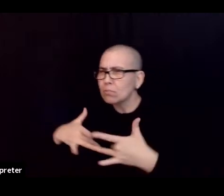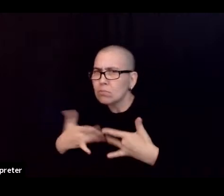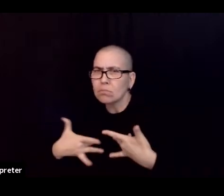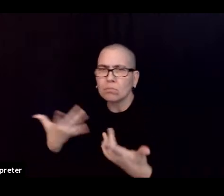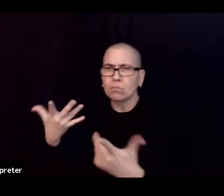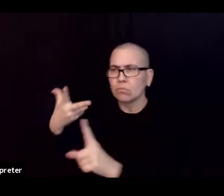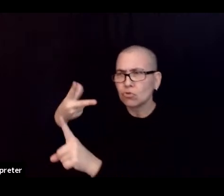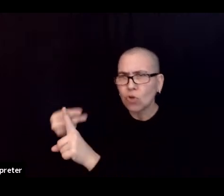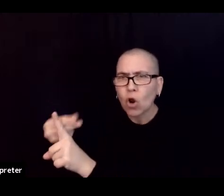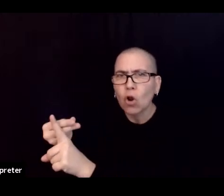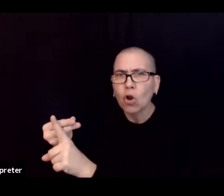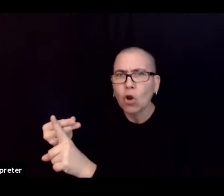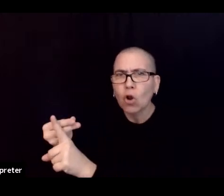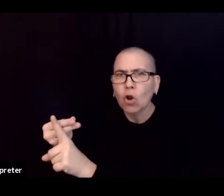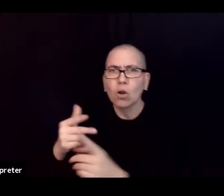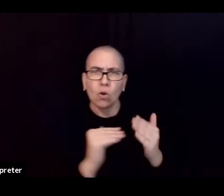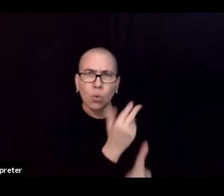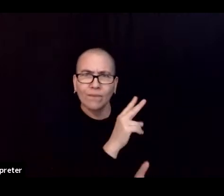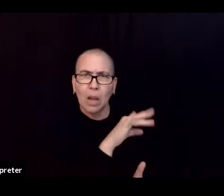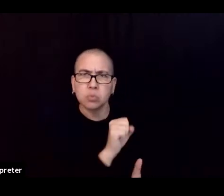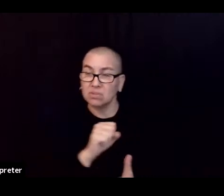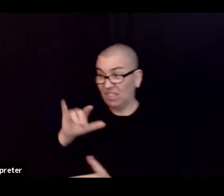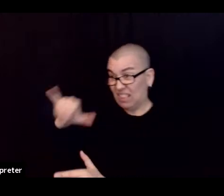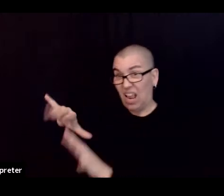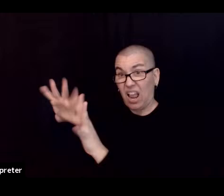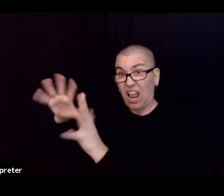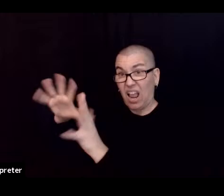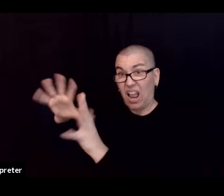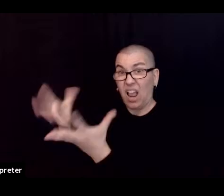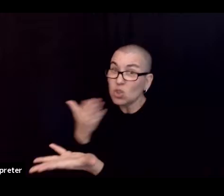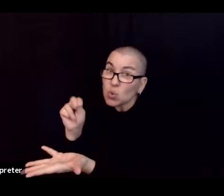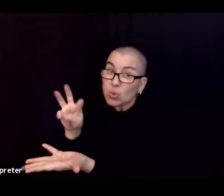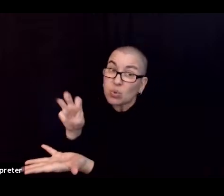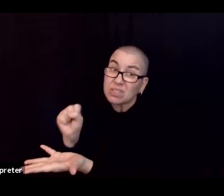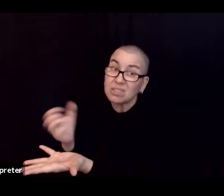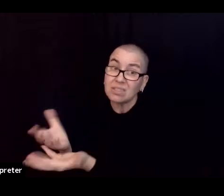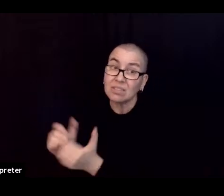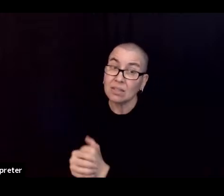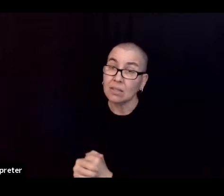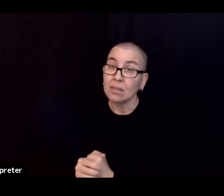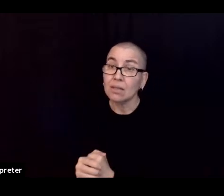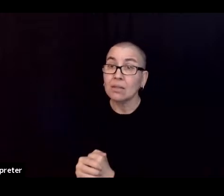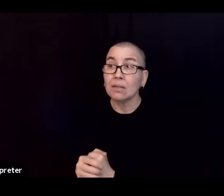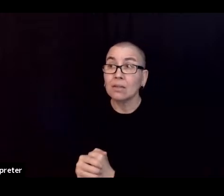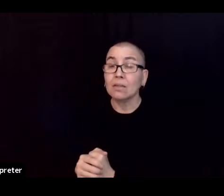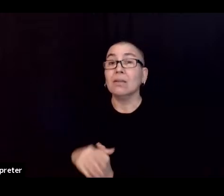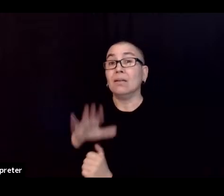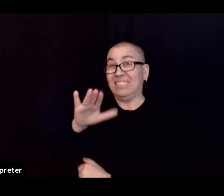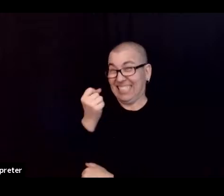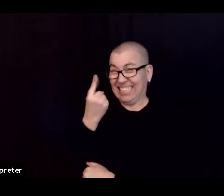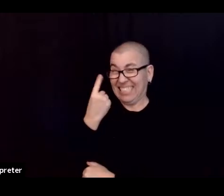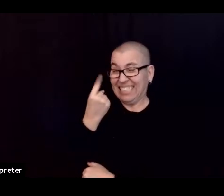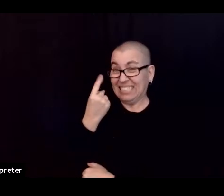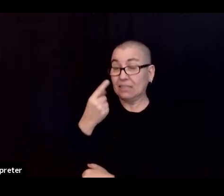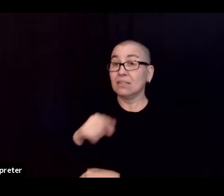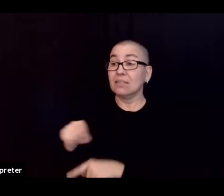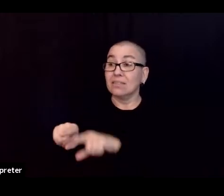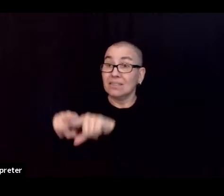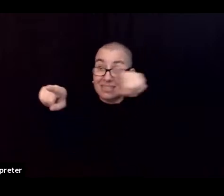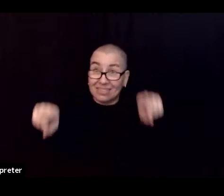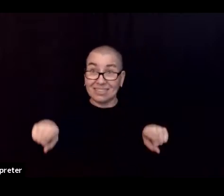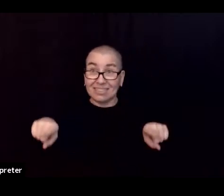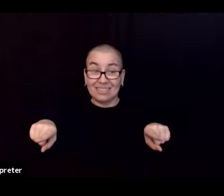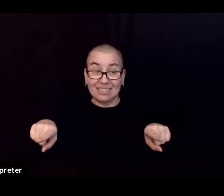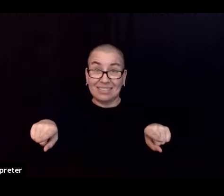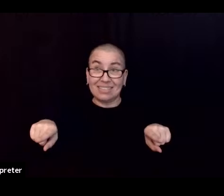that forward progress. But we do absolutely need to keep both of these contradictory trends